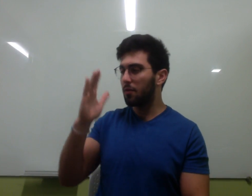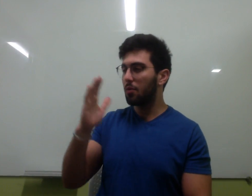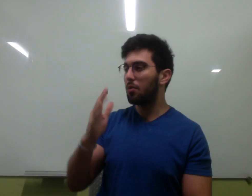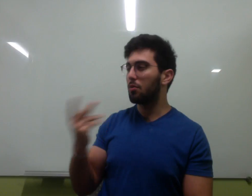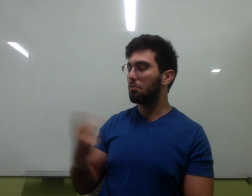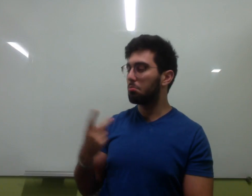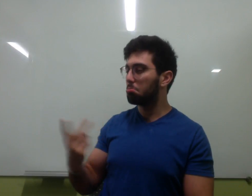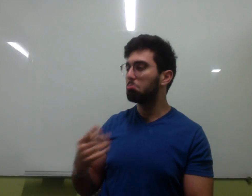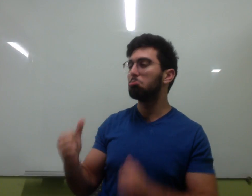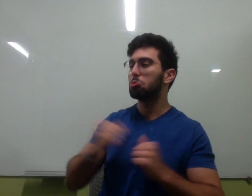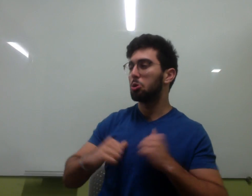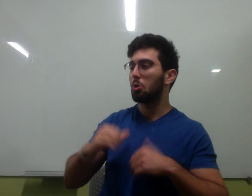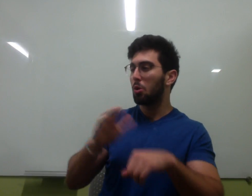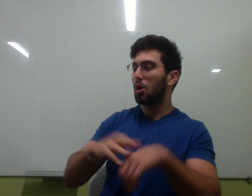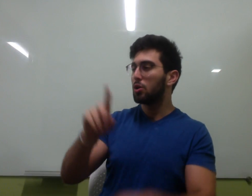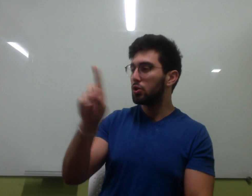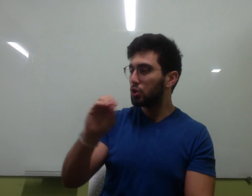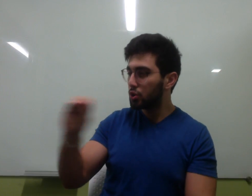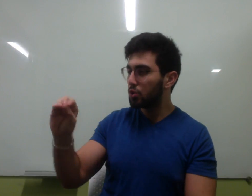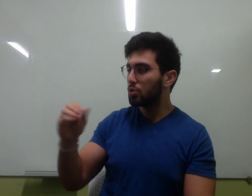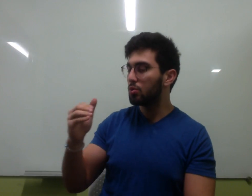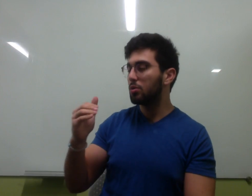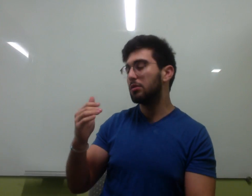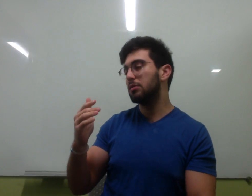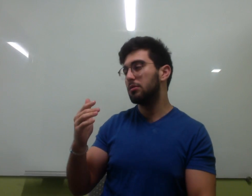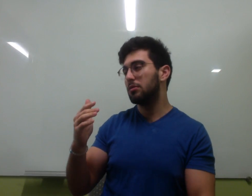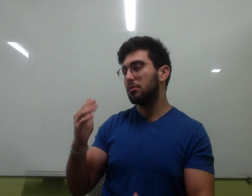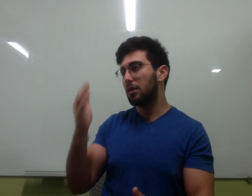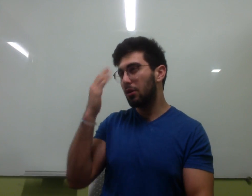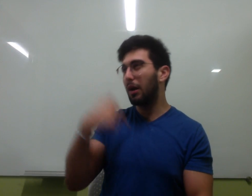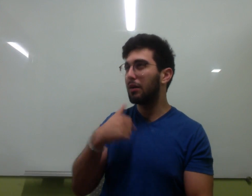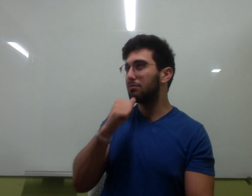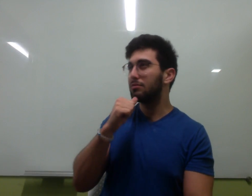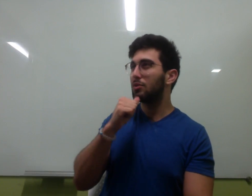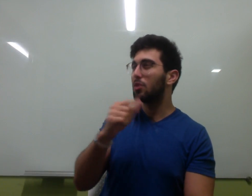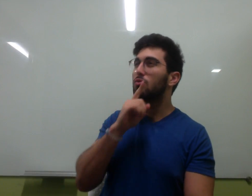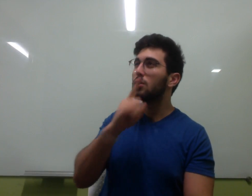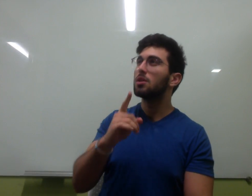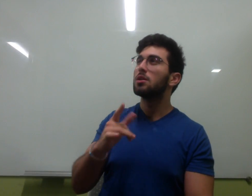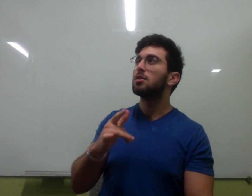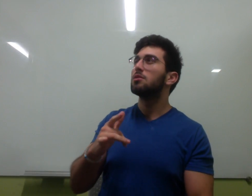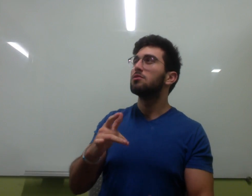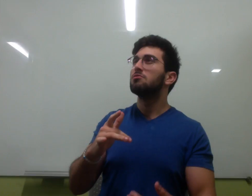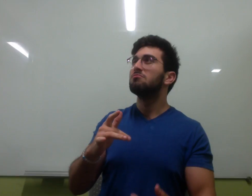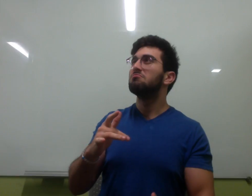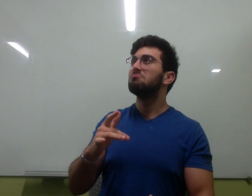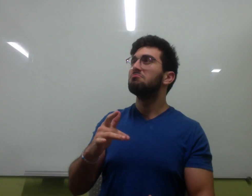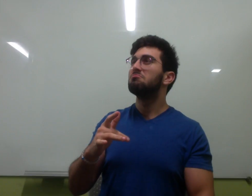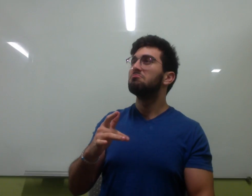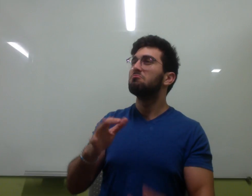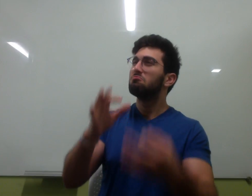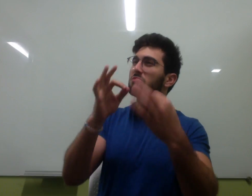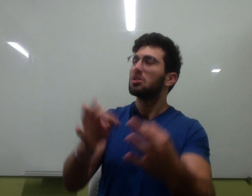ago, and they have a giraffe habitat, a very nice one, and they had some giraffes walking around doing cute